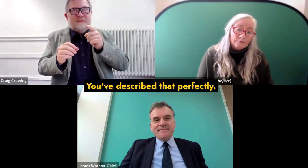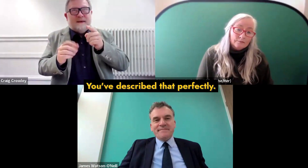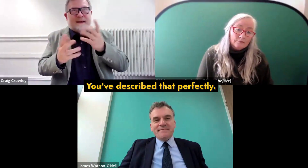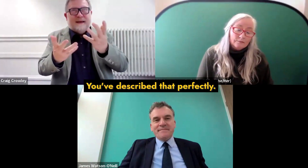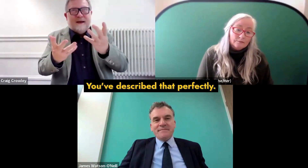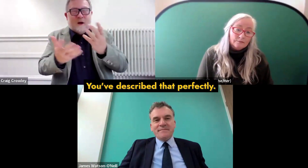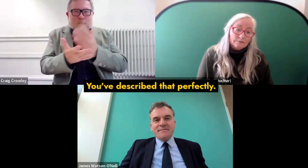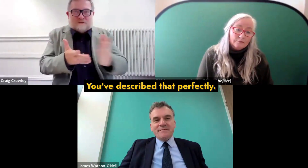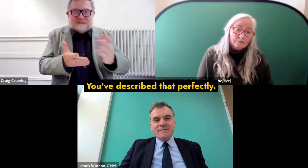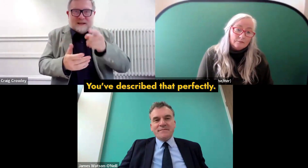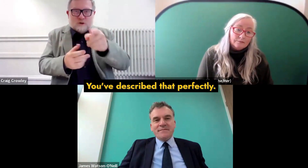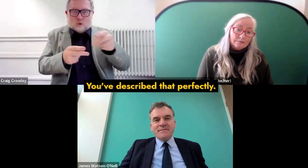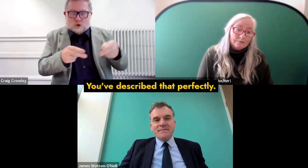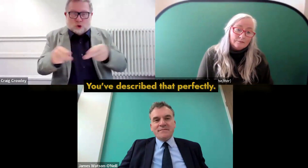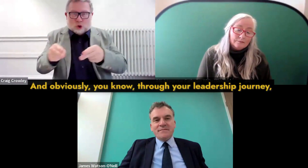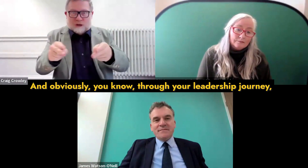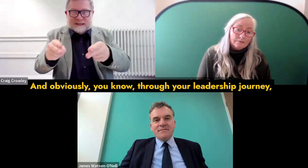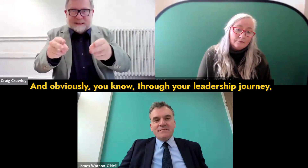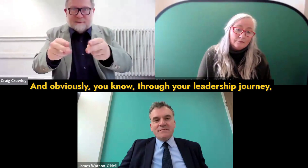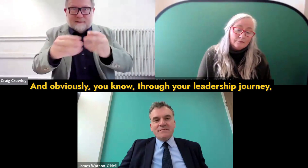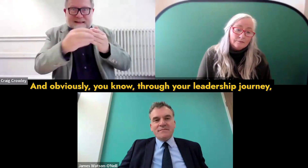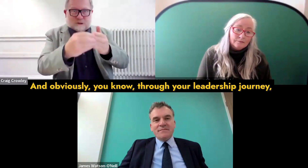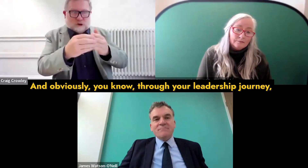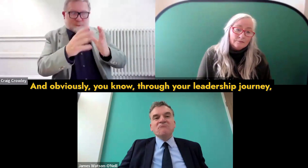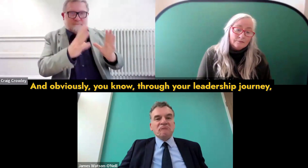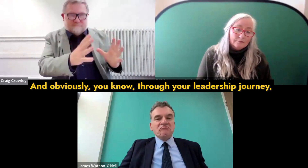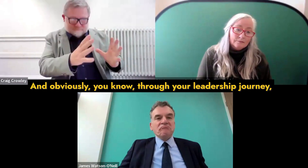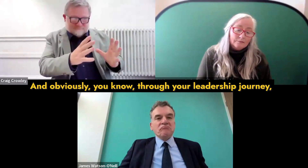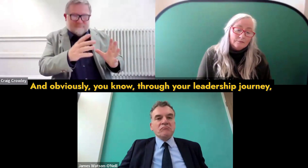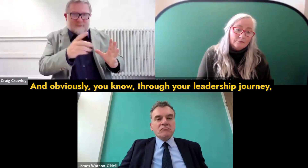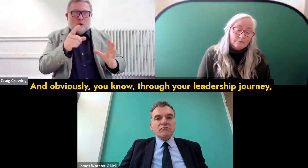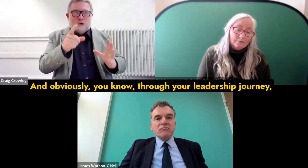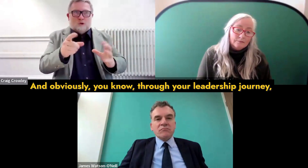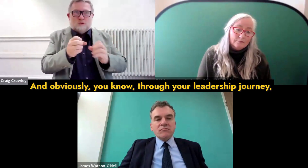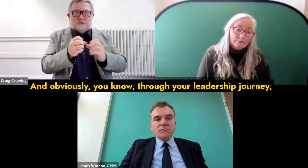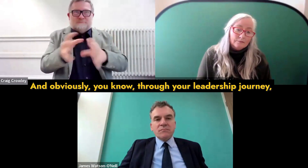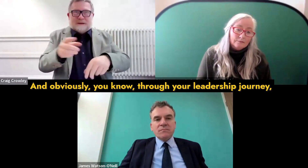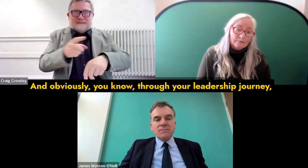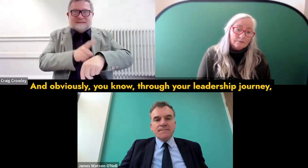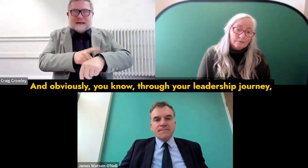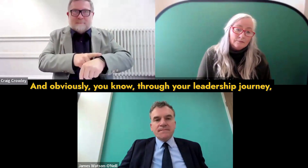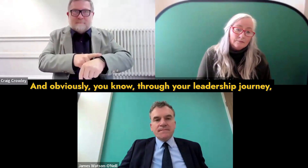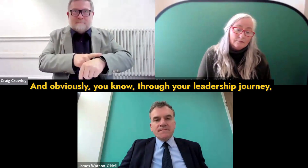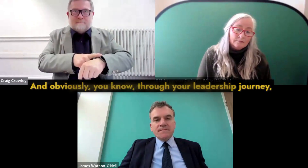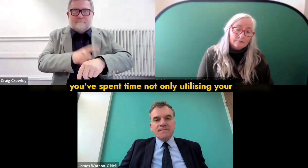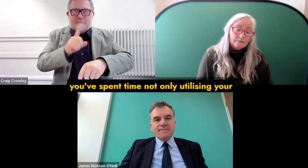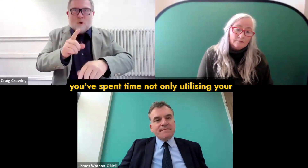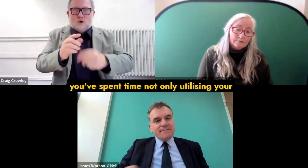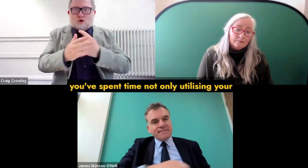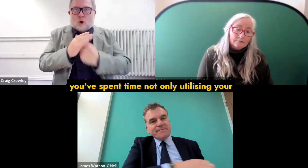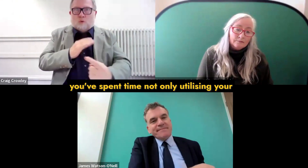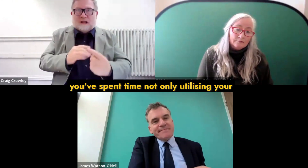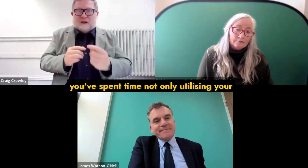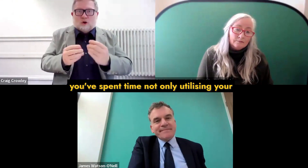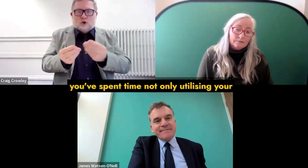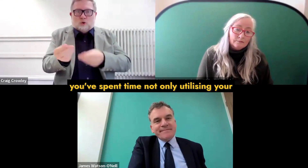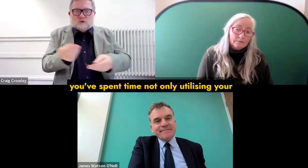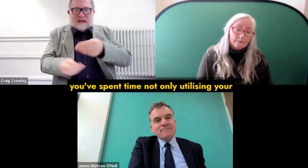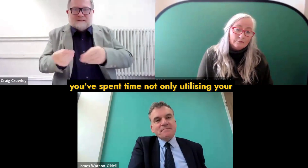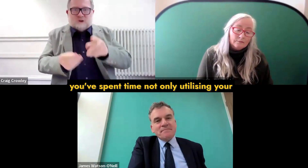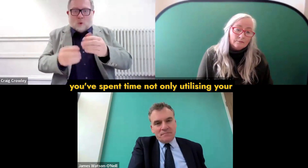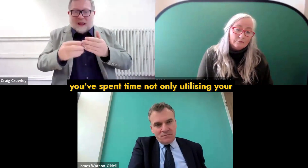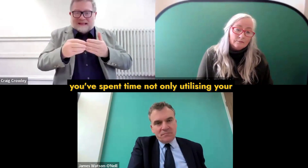You've described that perfectly. And obviously, through your leadership journey, you've spent